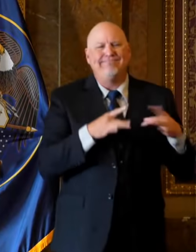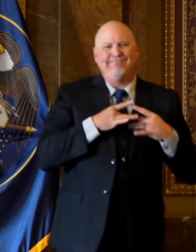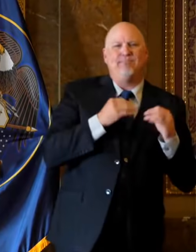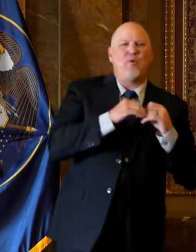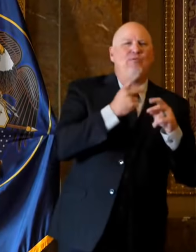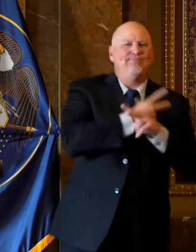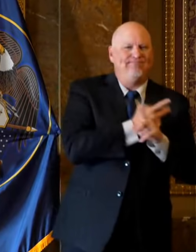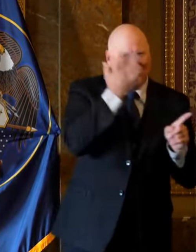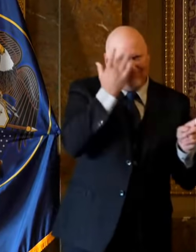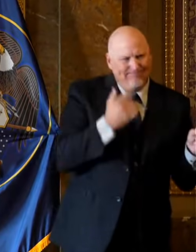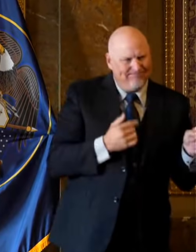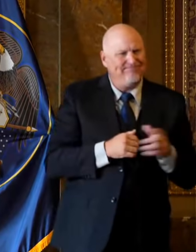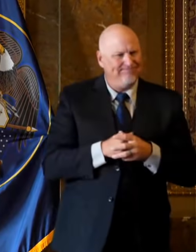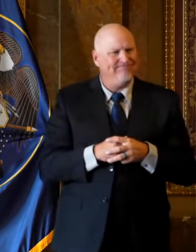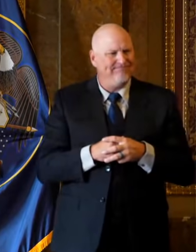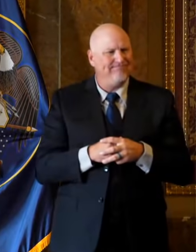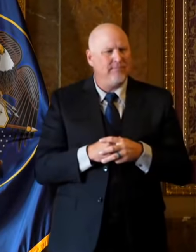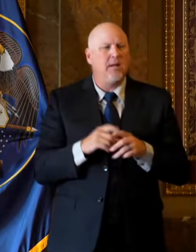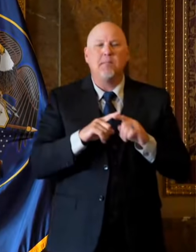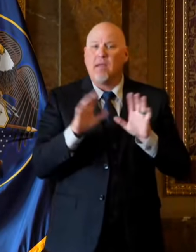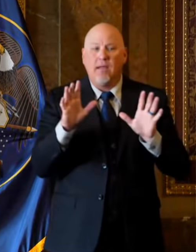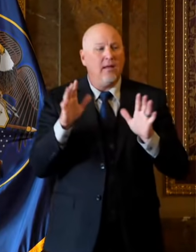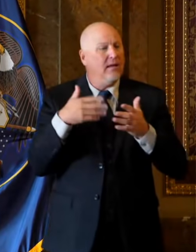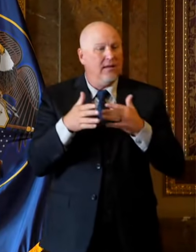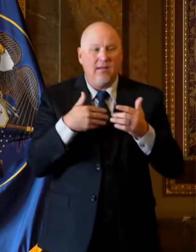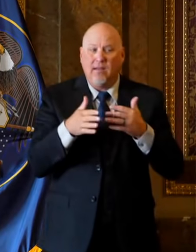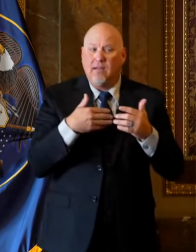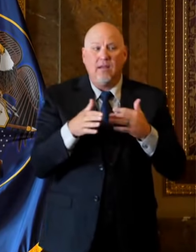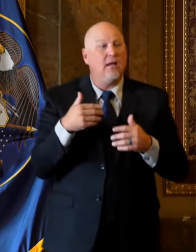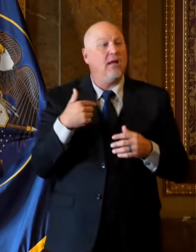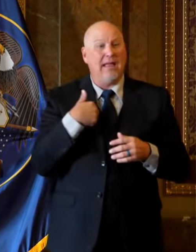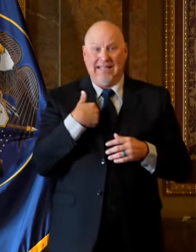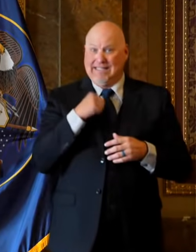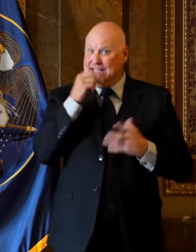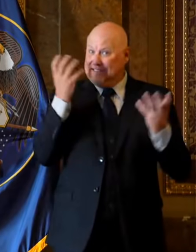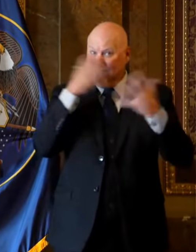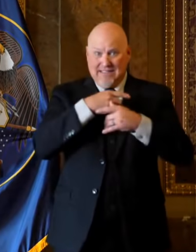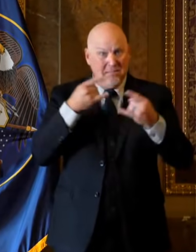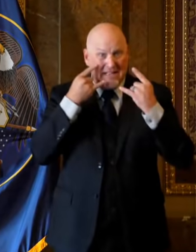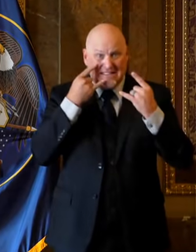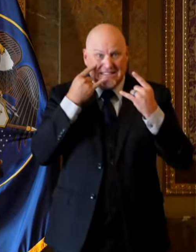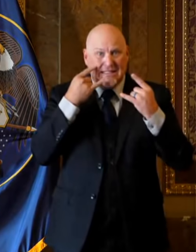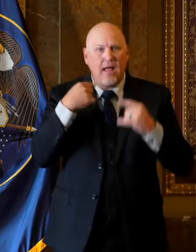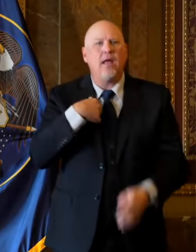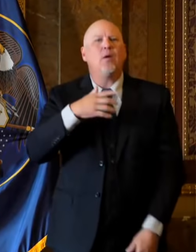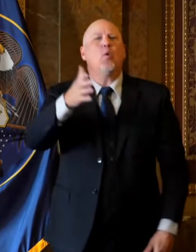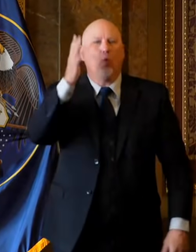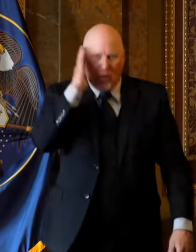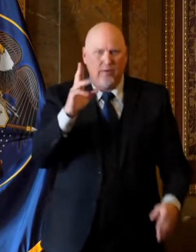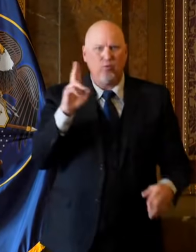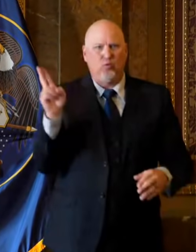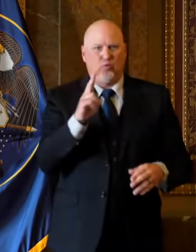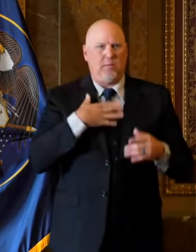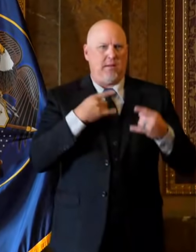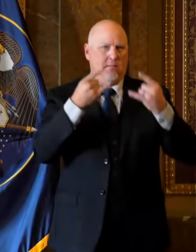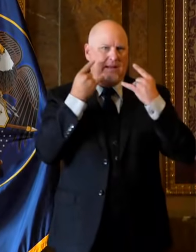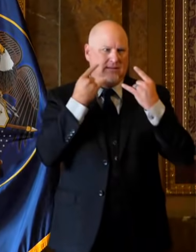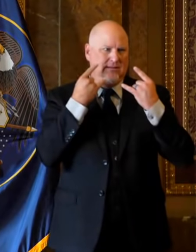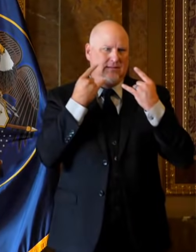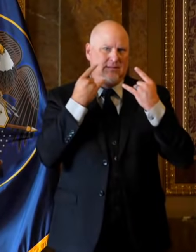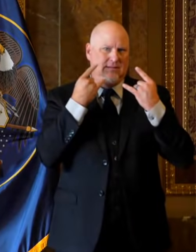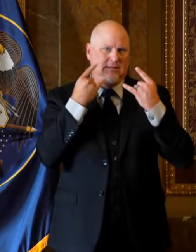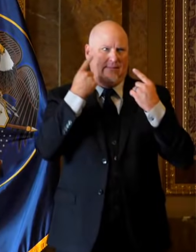to try to, especially when I'm around unvaccinated people and immunocompromised people, I'm going to try to wear a